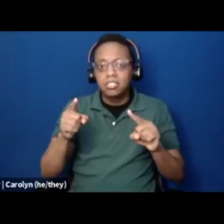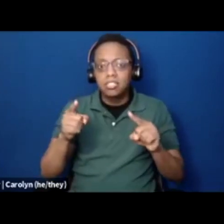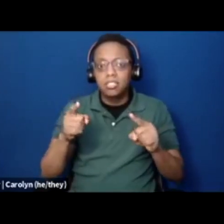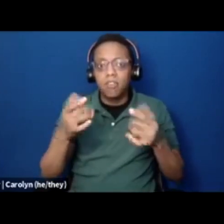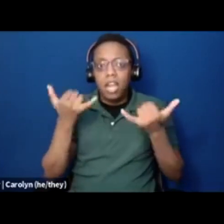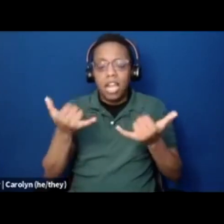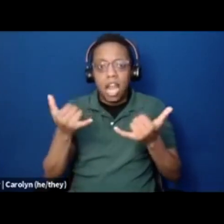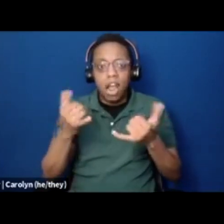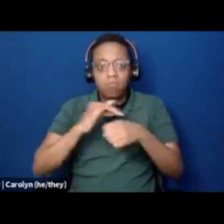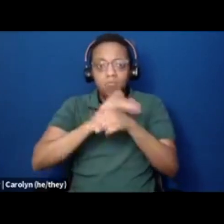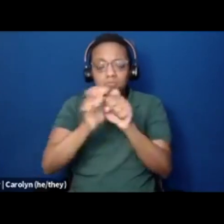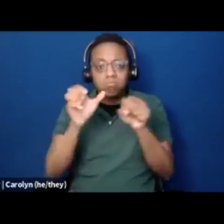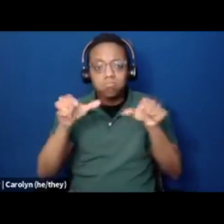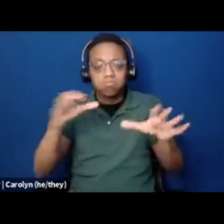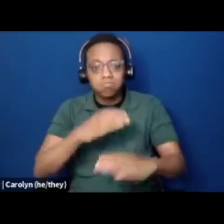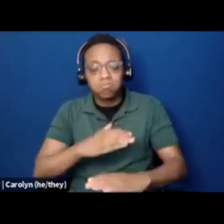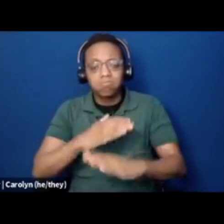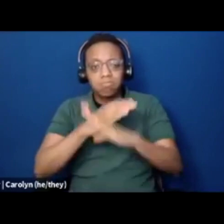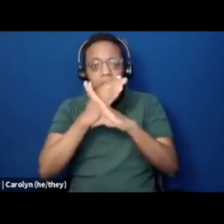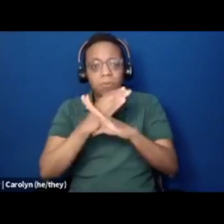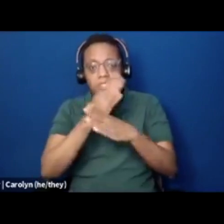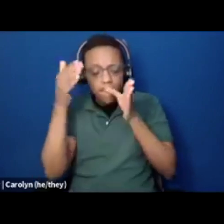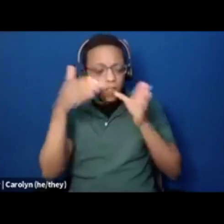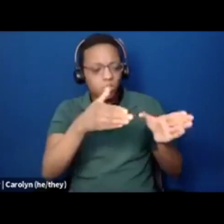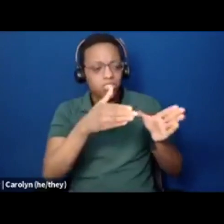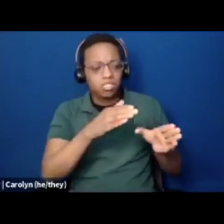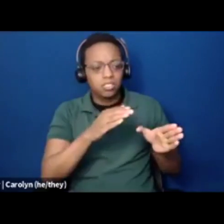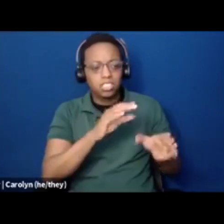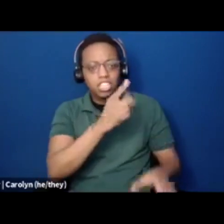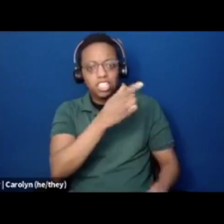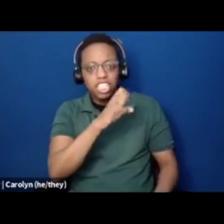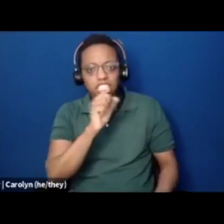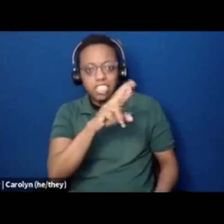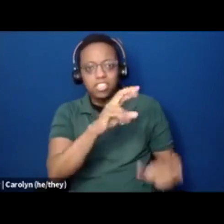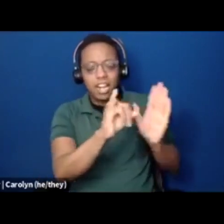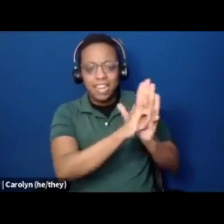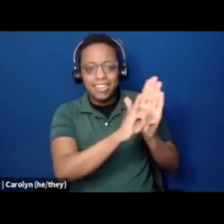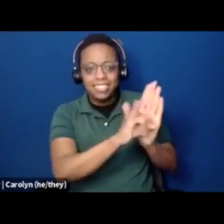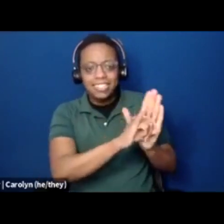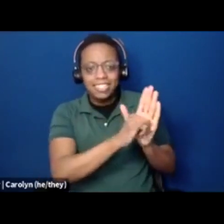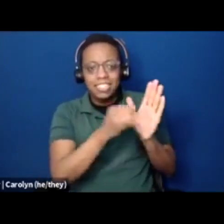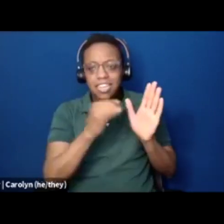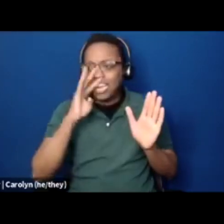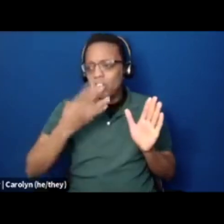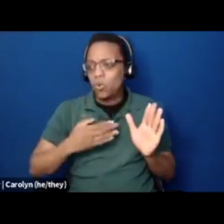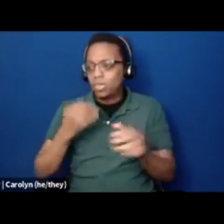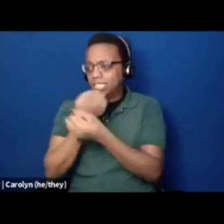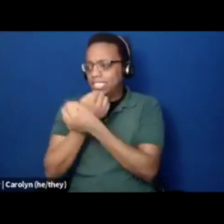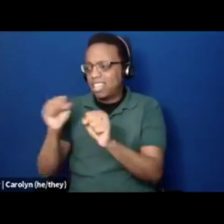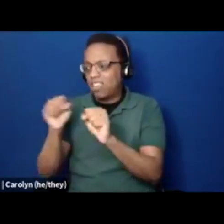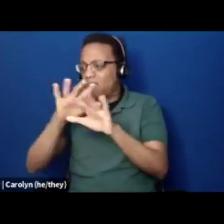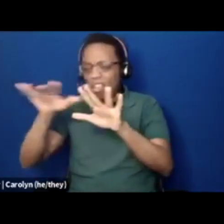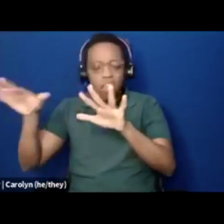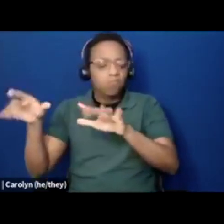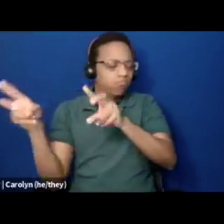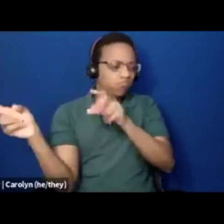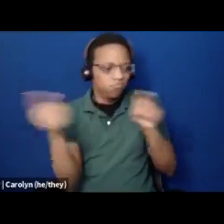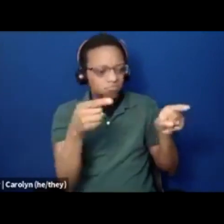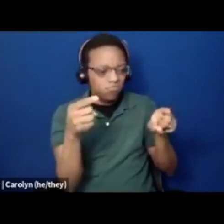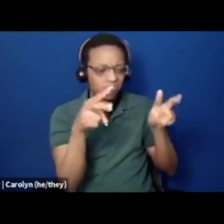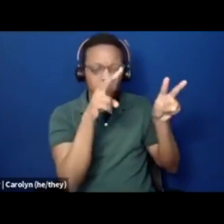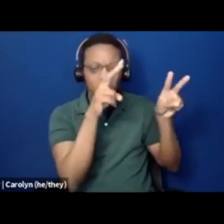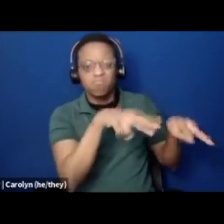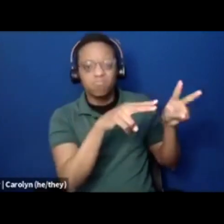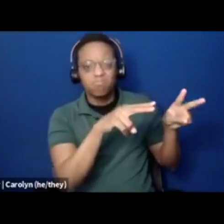of, like, staying safe and keeping those safe around us. So we have to be looking at that. We